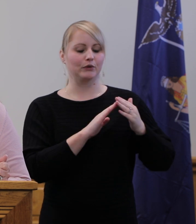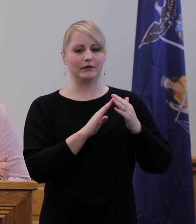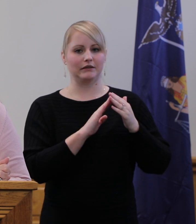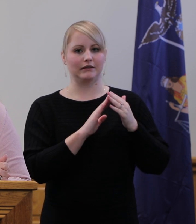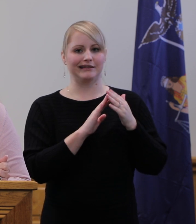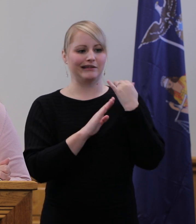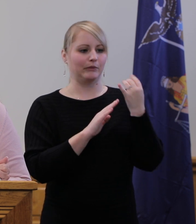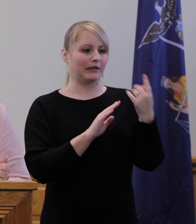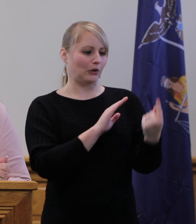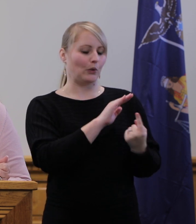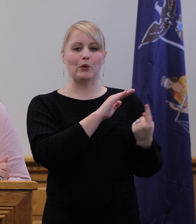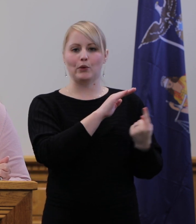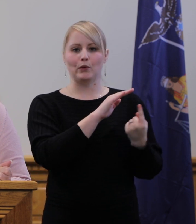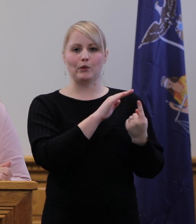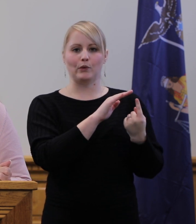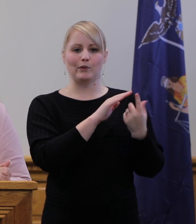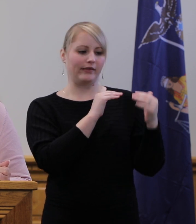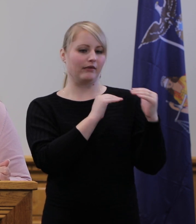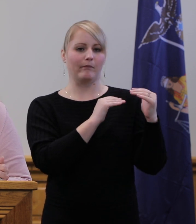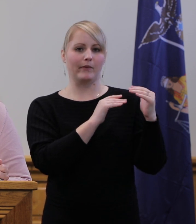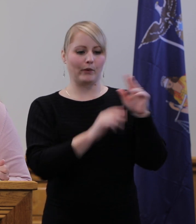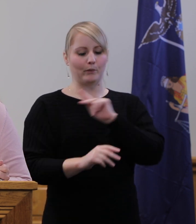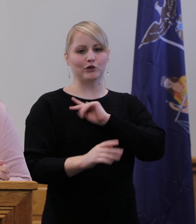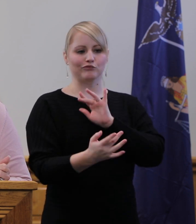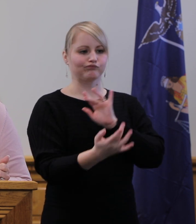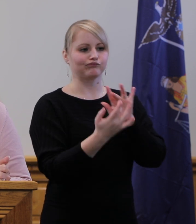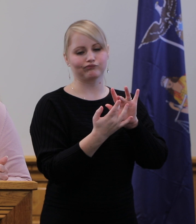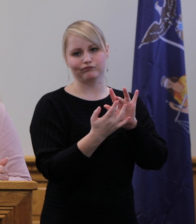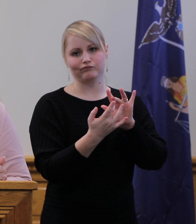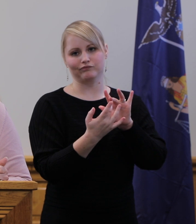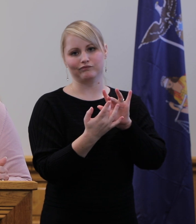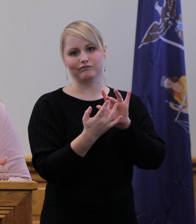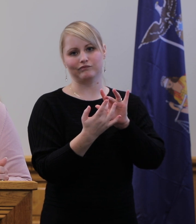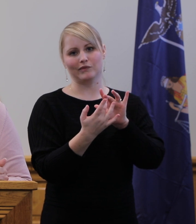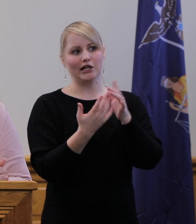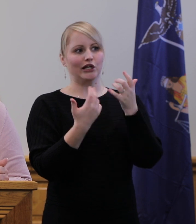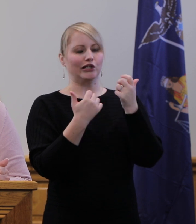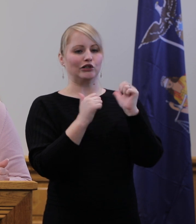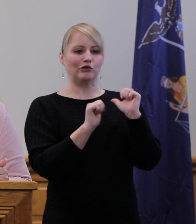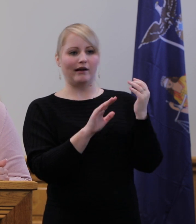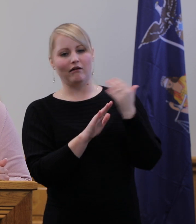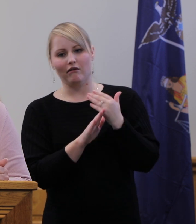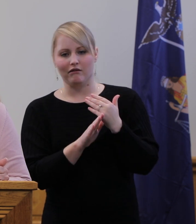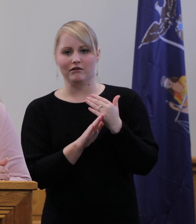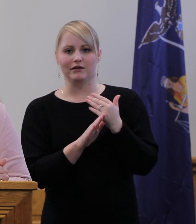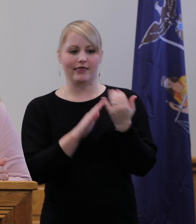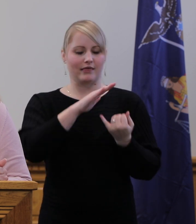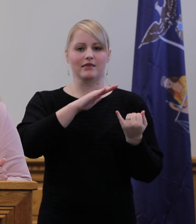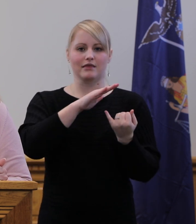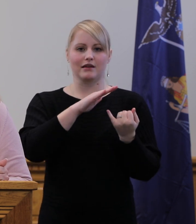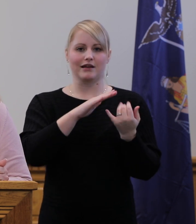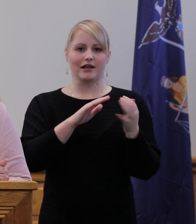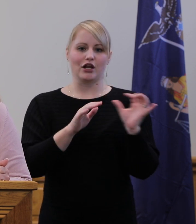alone with limited personal interaction. In an effort to try and combat isolationism, as well as depression that